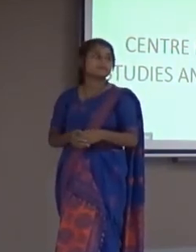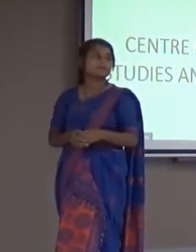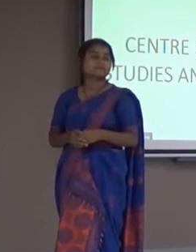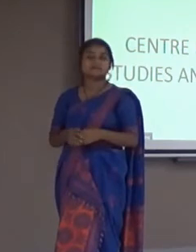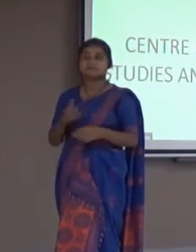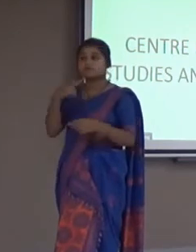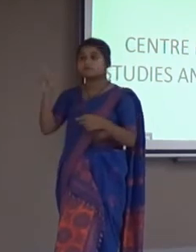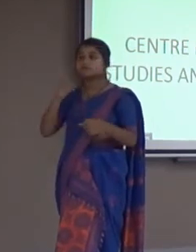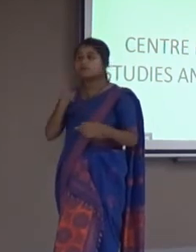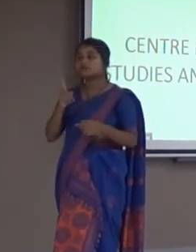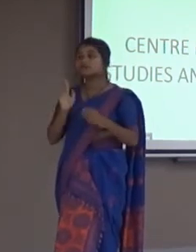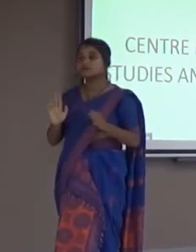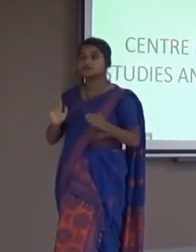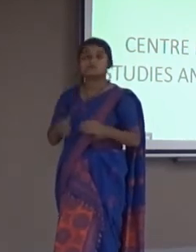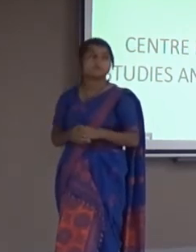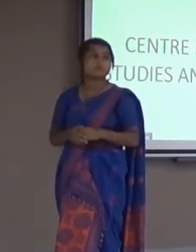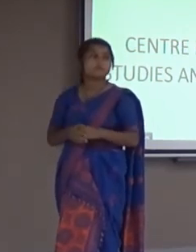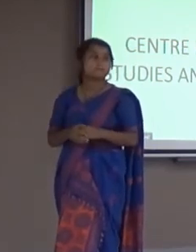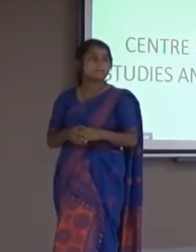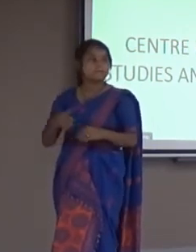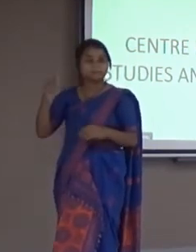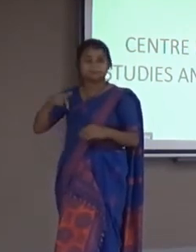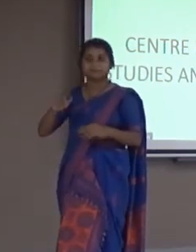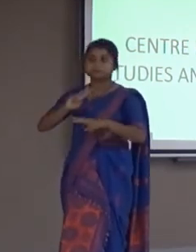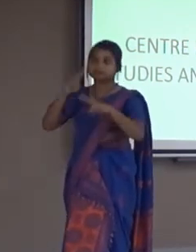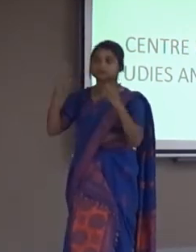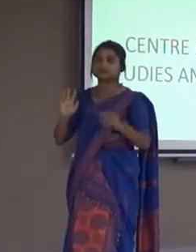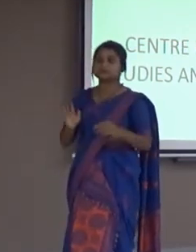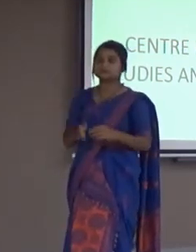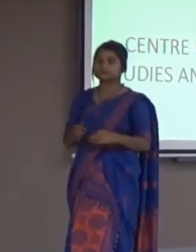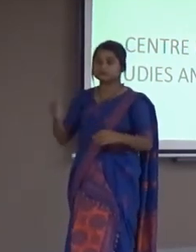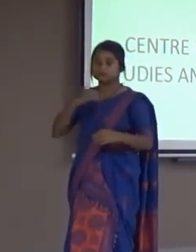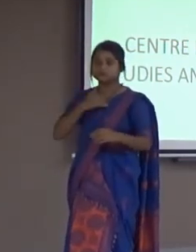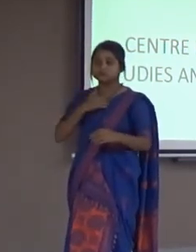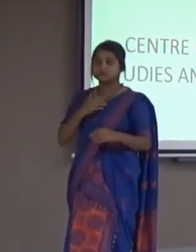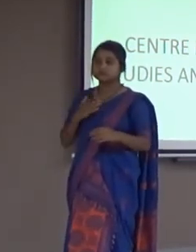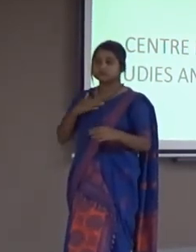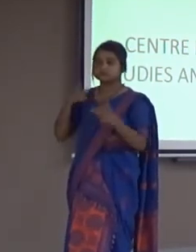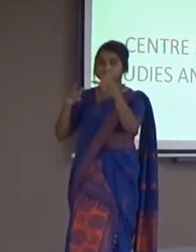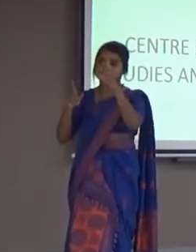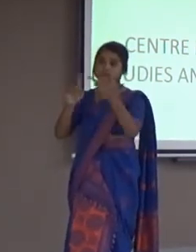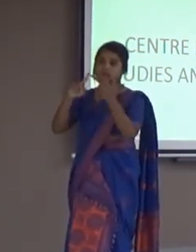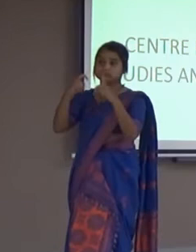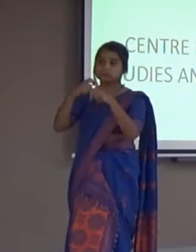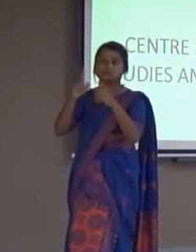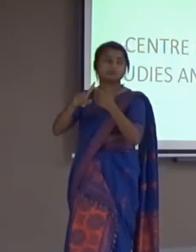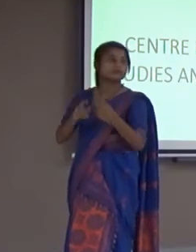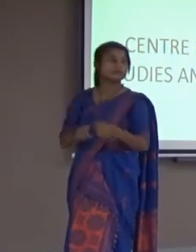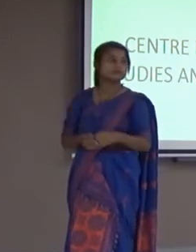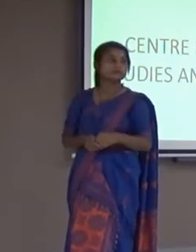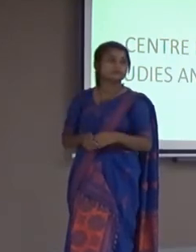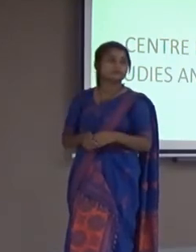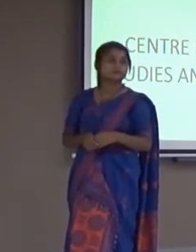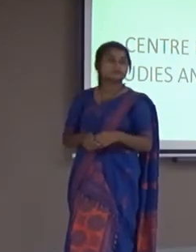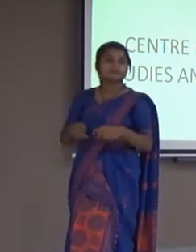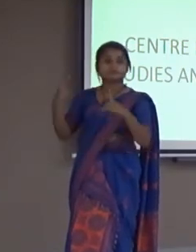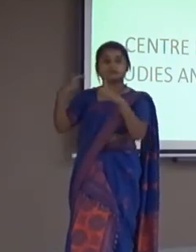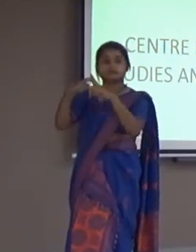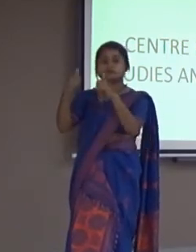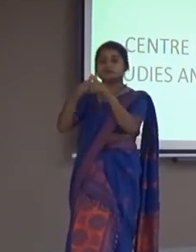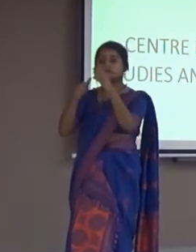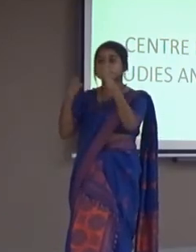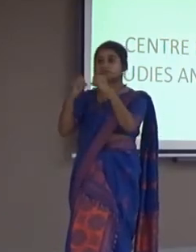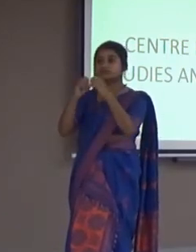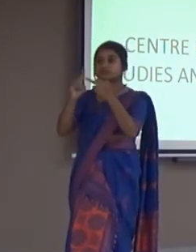reality, which is somewhere very much required. And now I would like to quote here Kabir, so who once said that